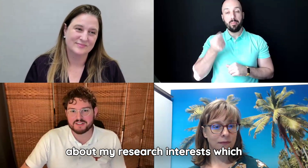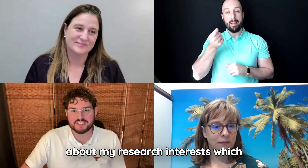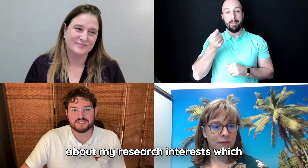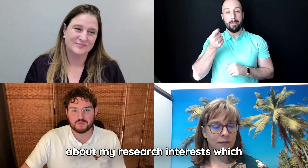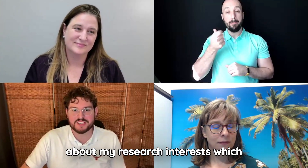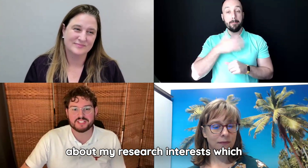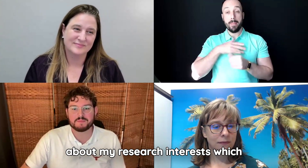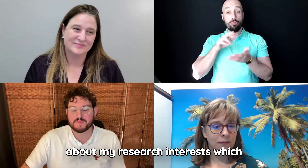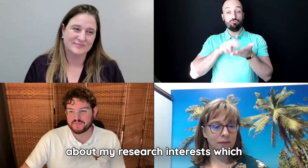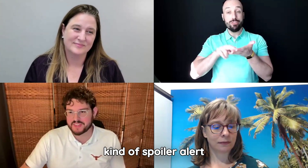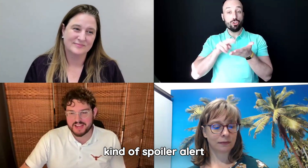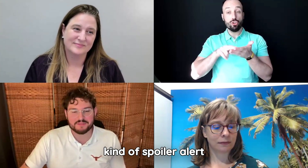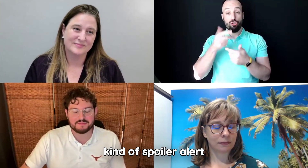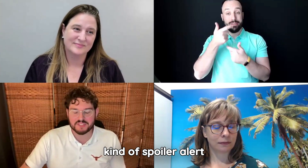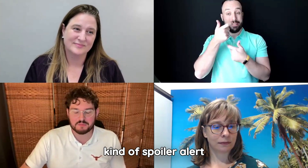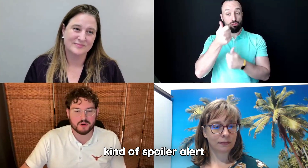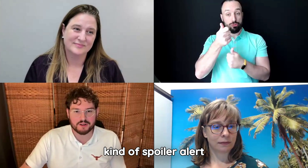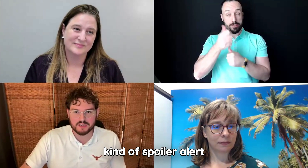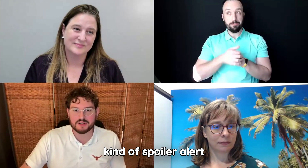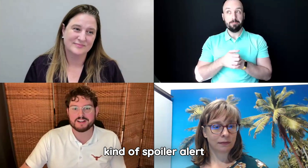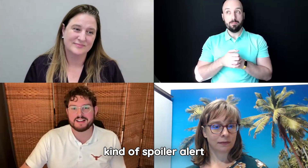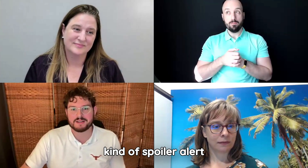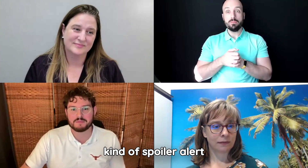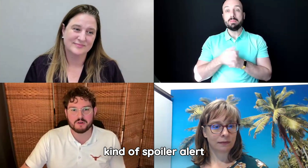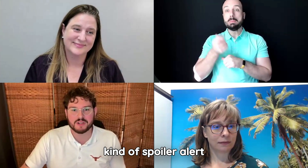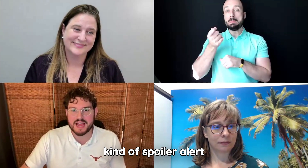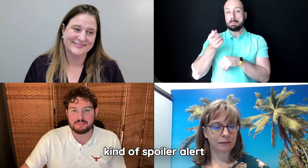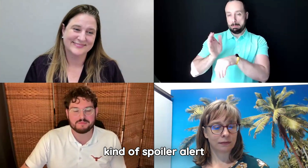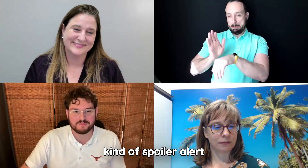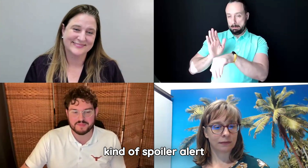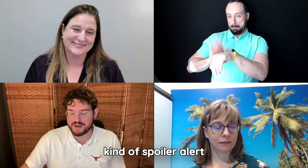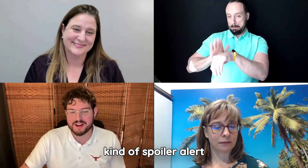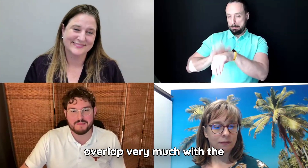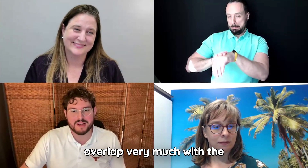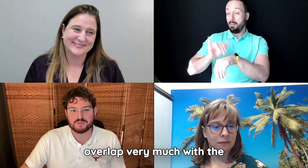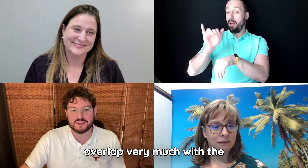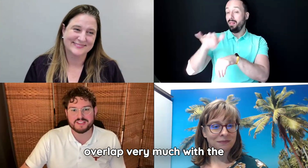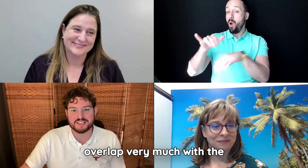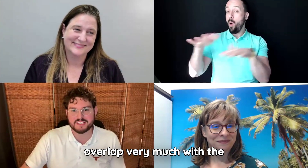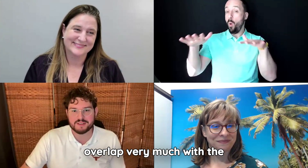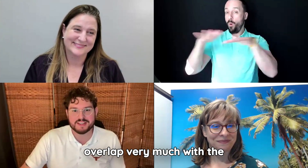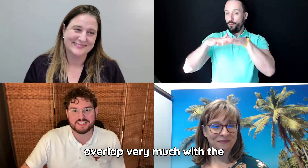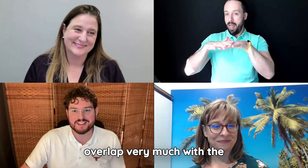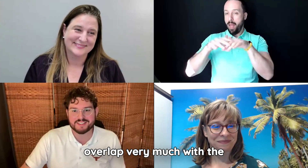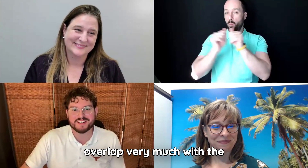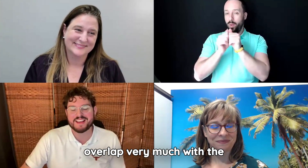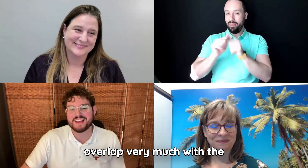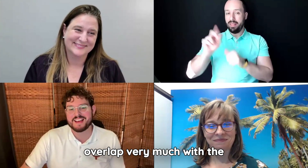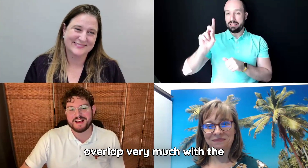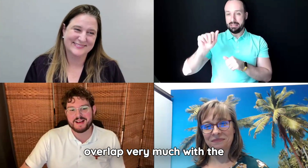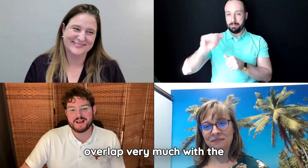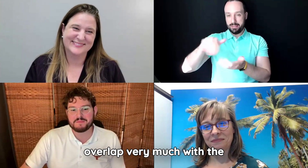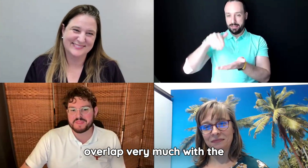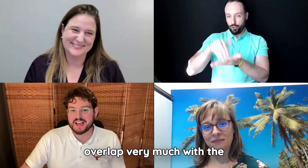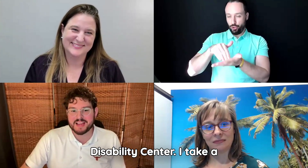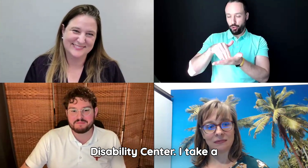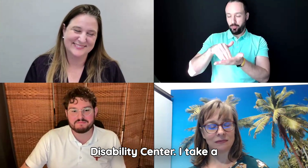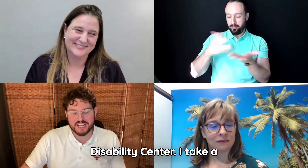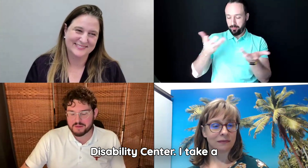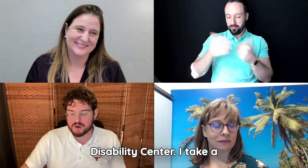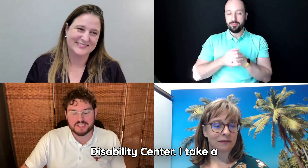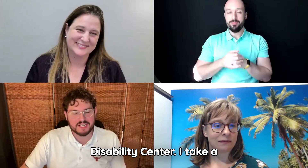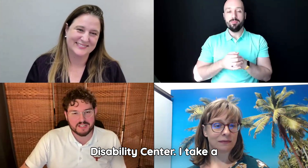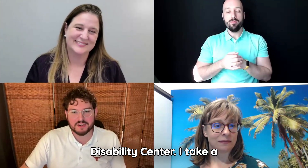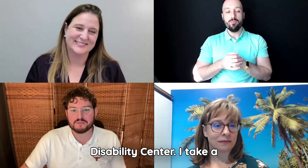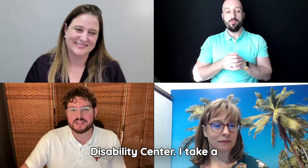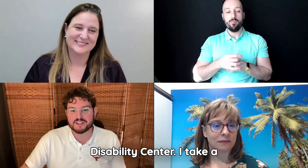research interests, which kind of, spoiler alert, overlap very much with the Disability Center. I